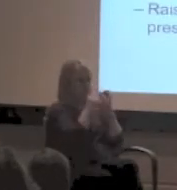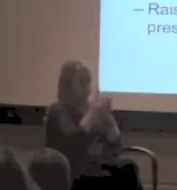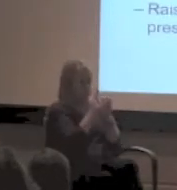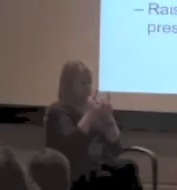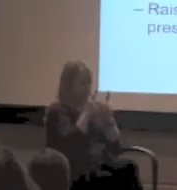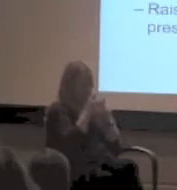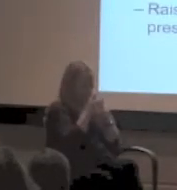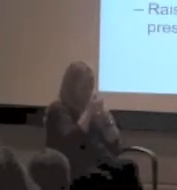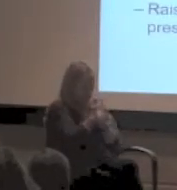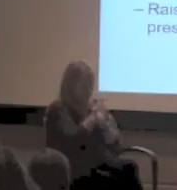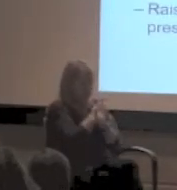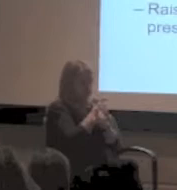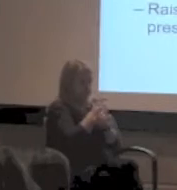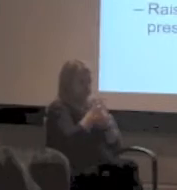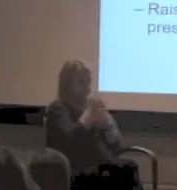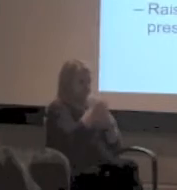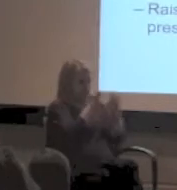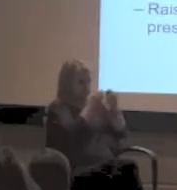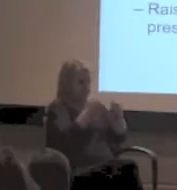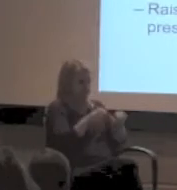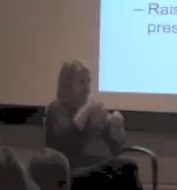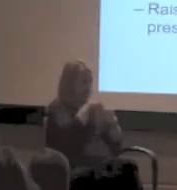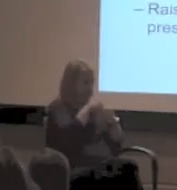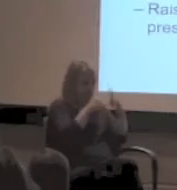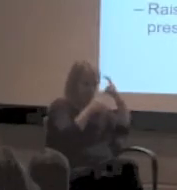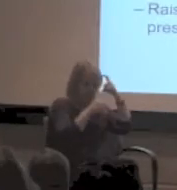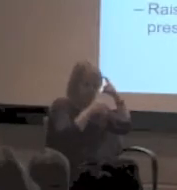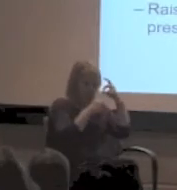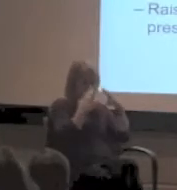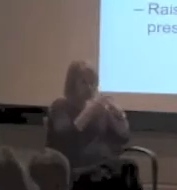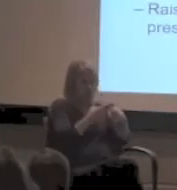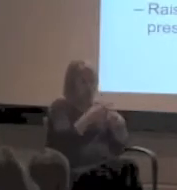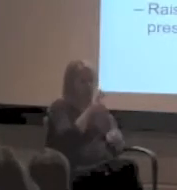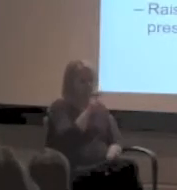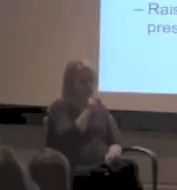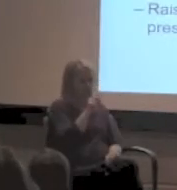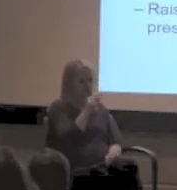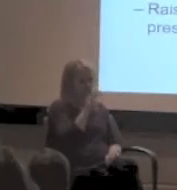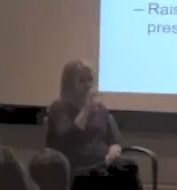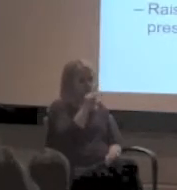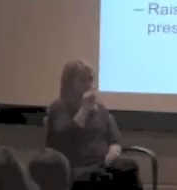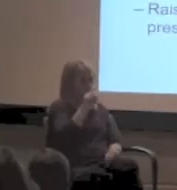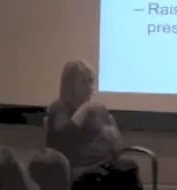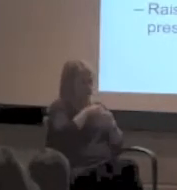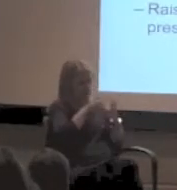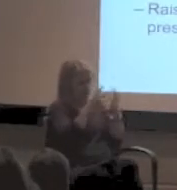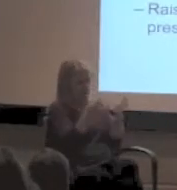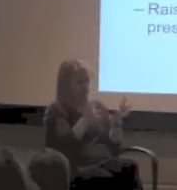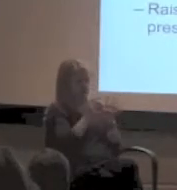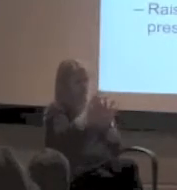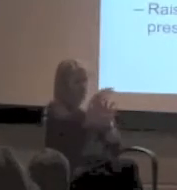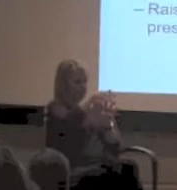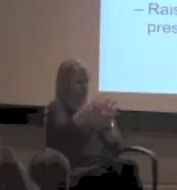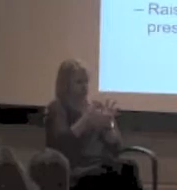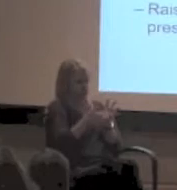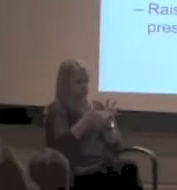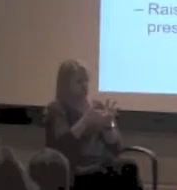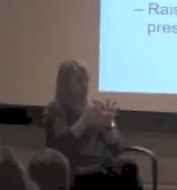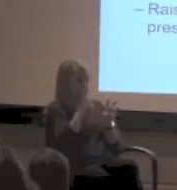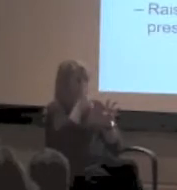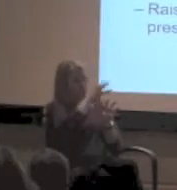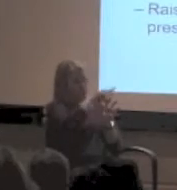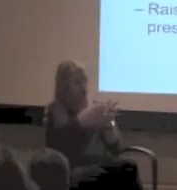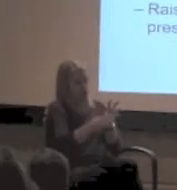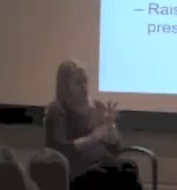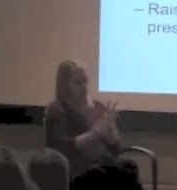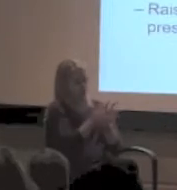getting the CSF moving around both in the brain through canals called ventricles and around the brain, down the spinal cord, back up, and then it gets absorbed